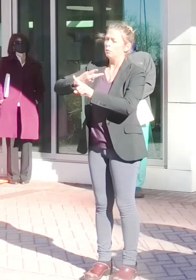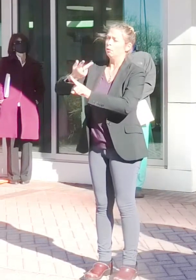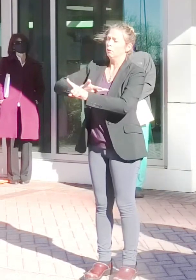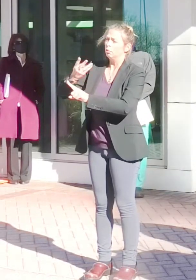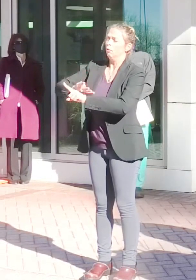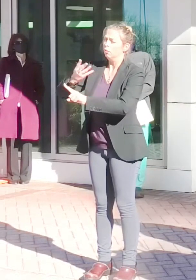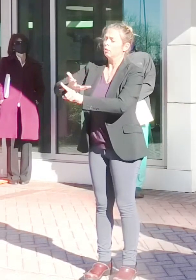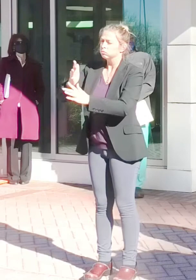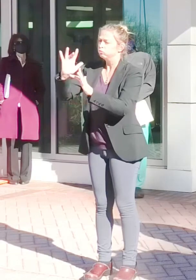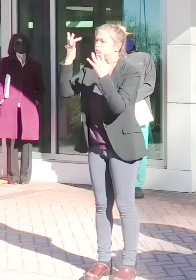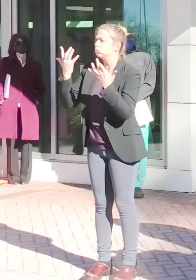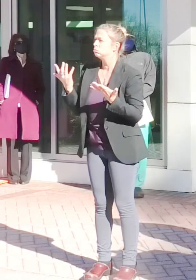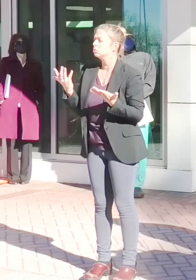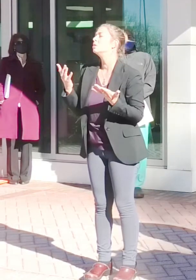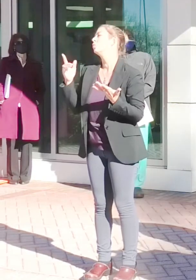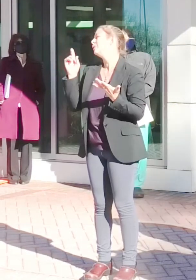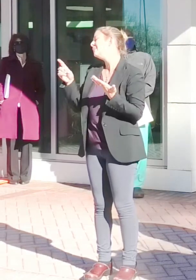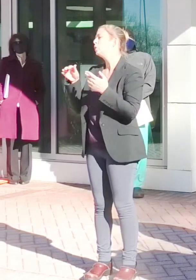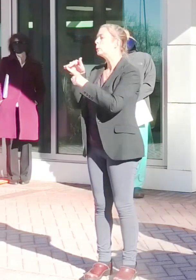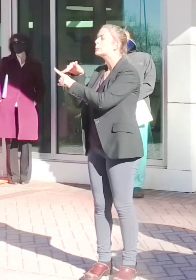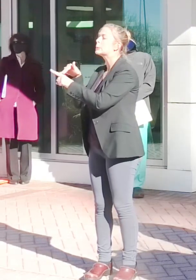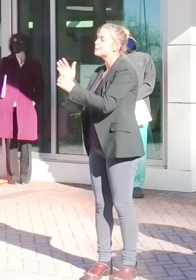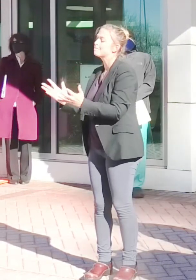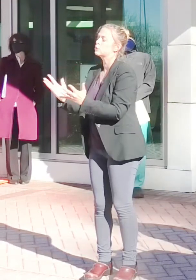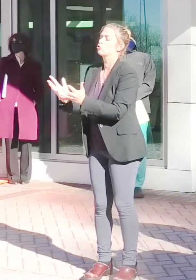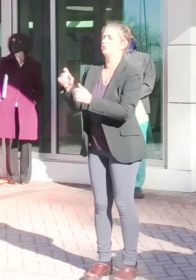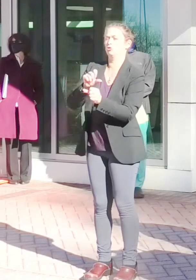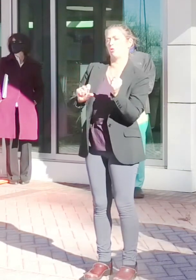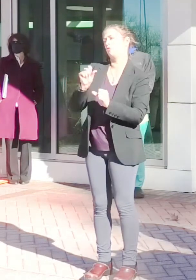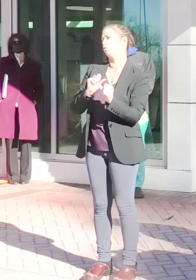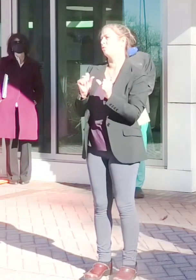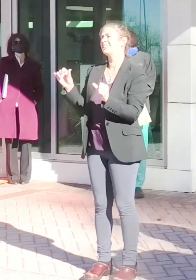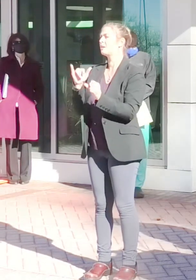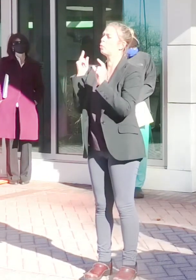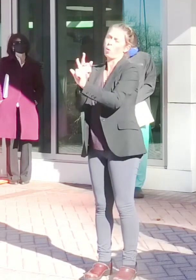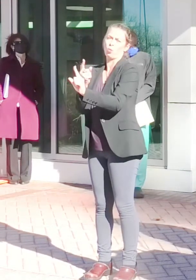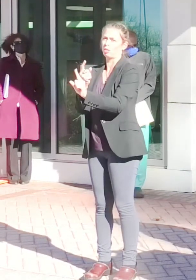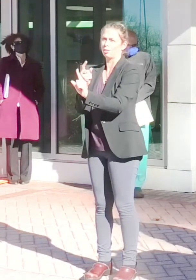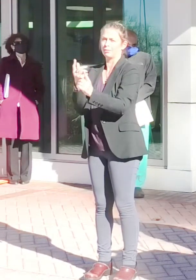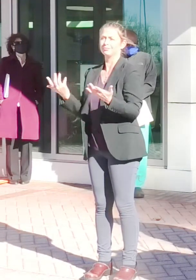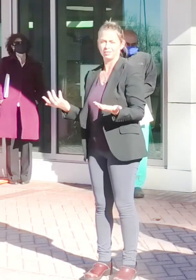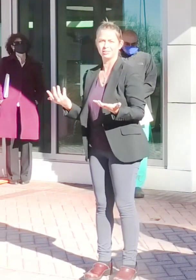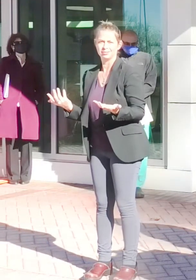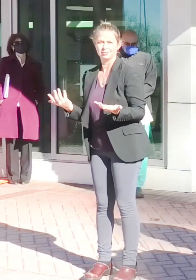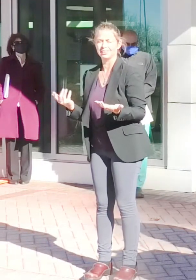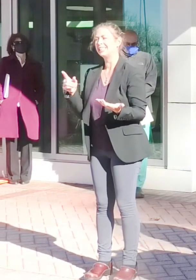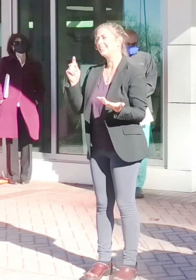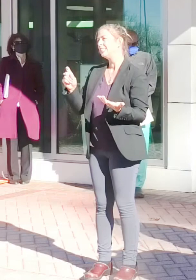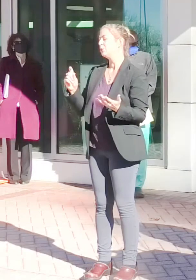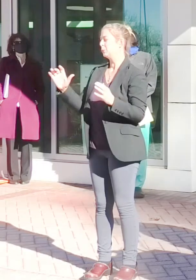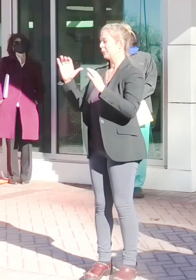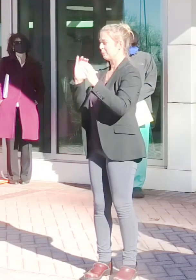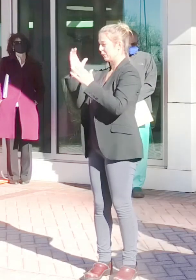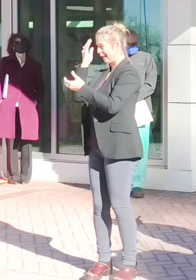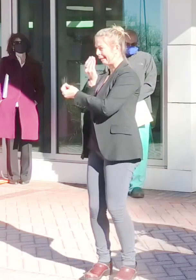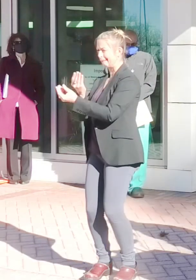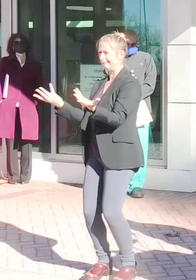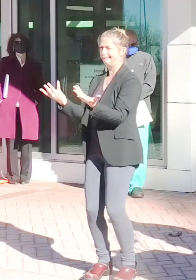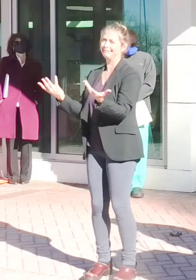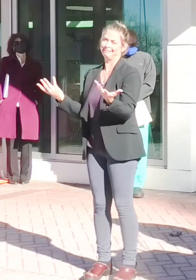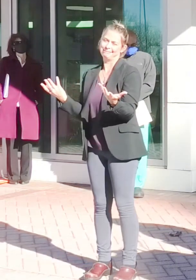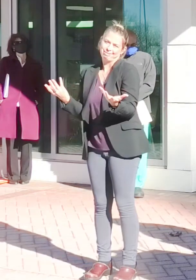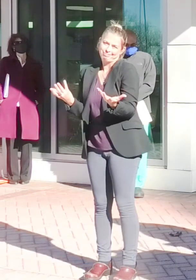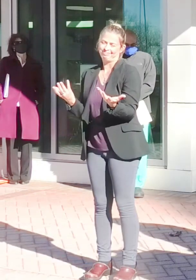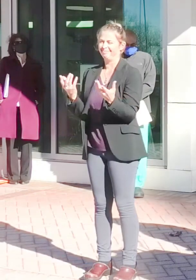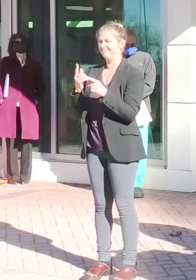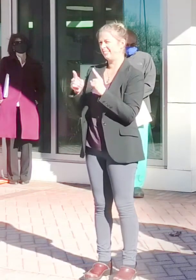to get new messages, different messaging out there that's still hitting the same goal and the same points, but we need to find a new way to communicate it as a way to